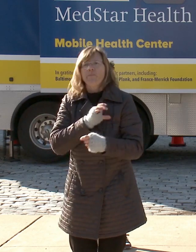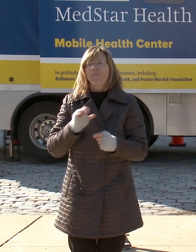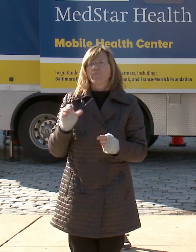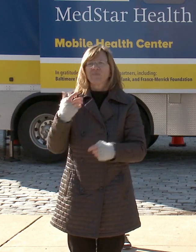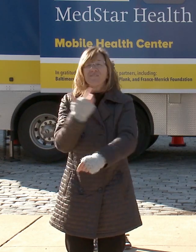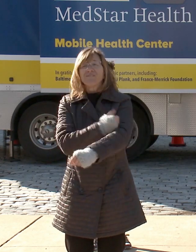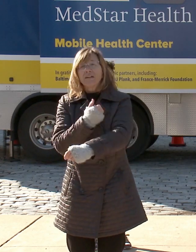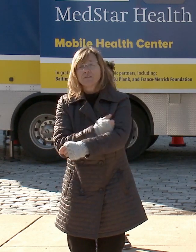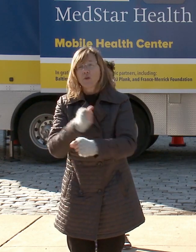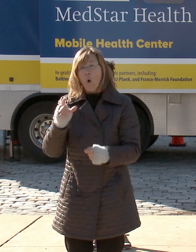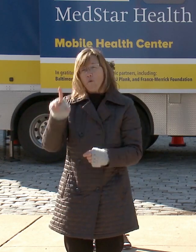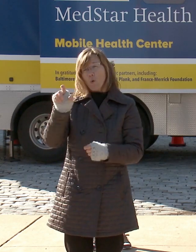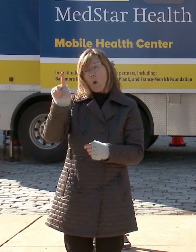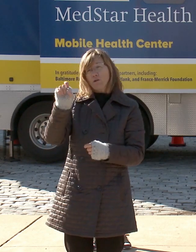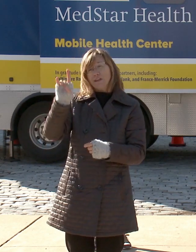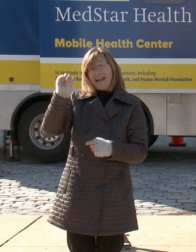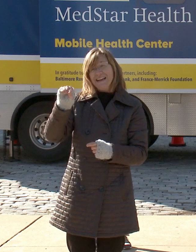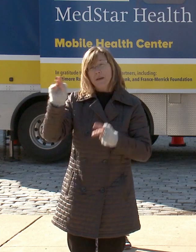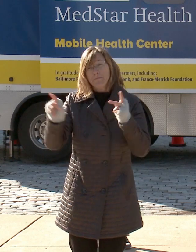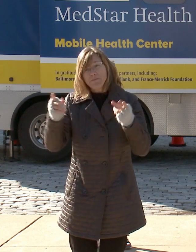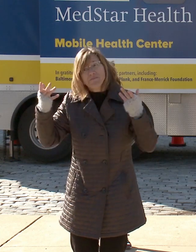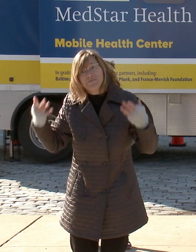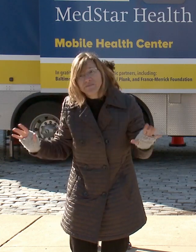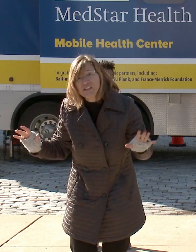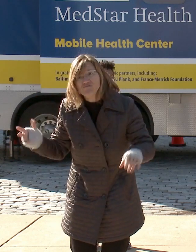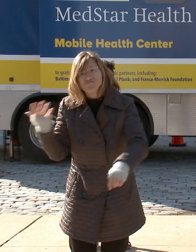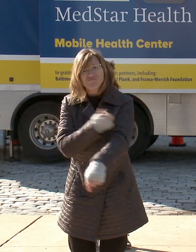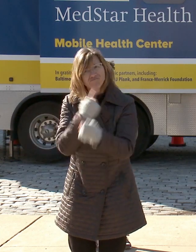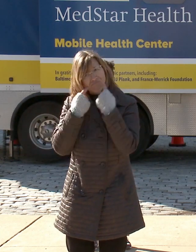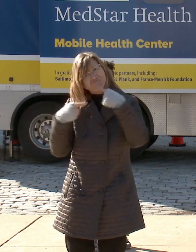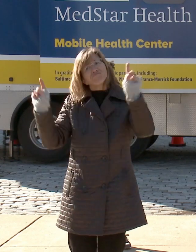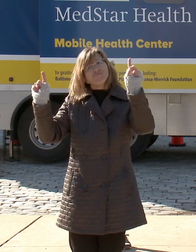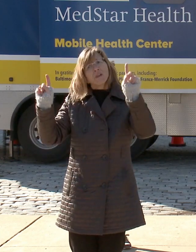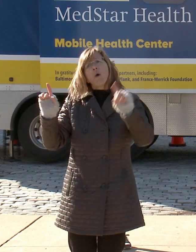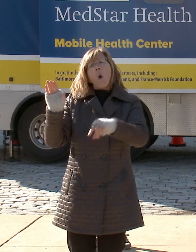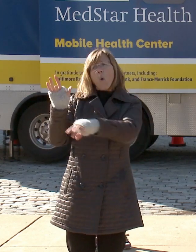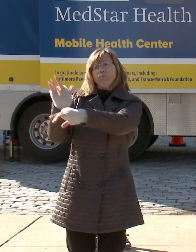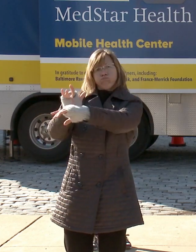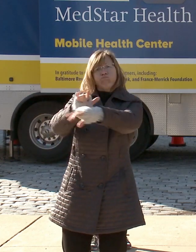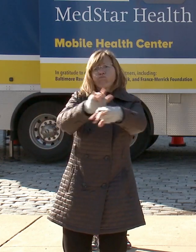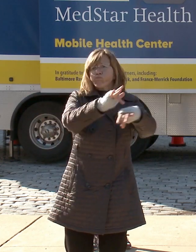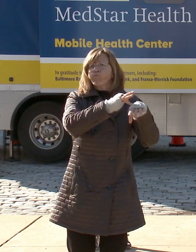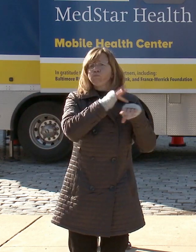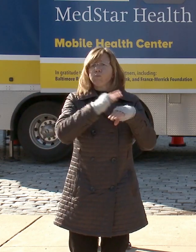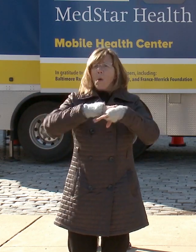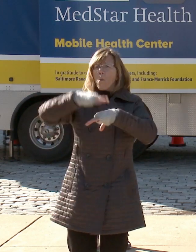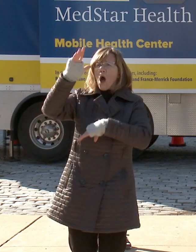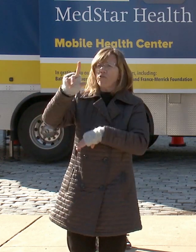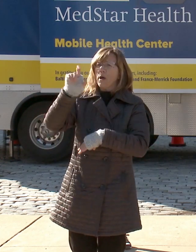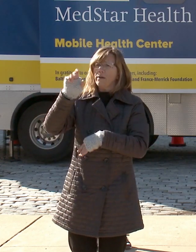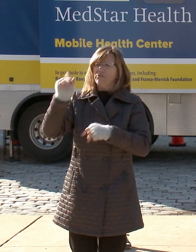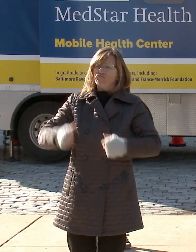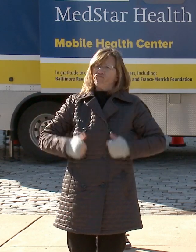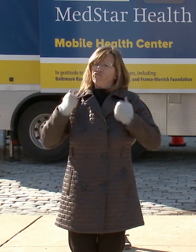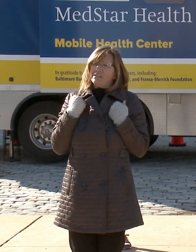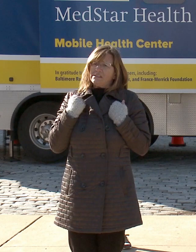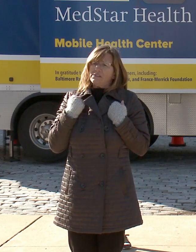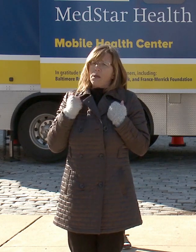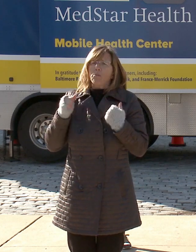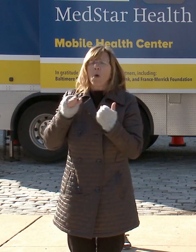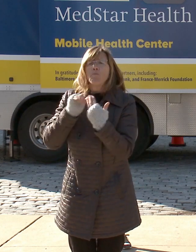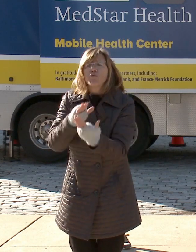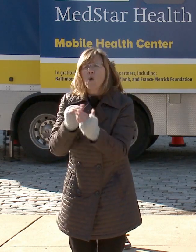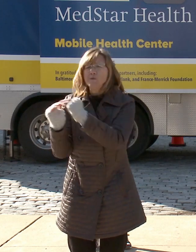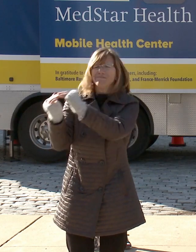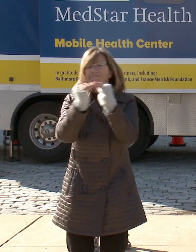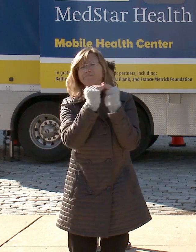week and are slated to reach up to 100 residents at Gedco's senior housing facilities. The approach's efficacy is improved